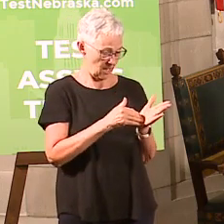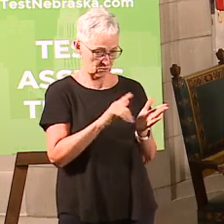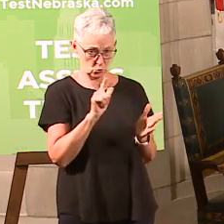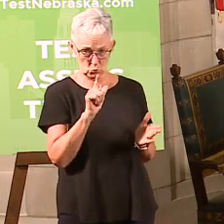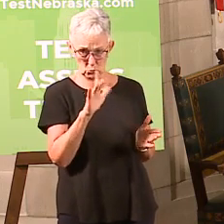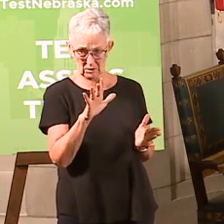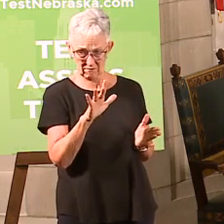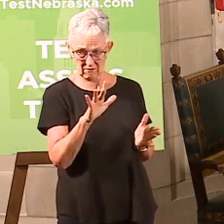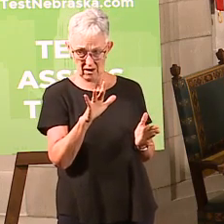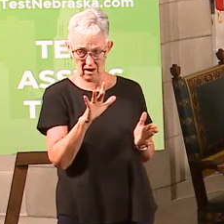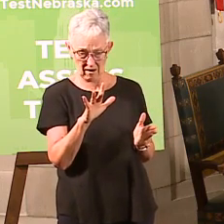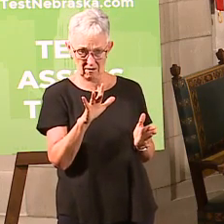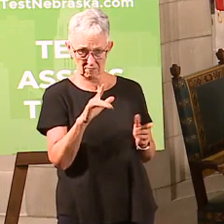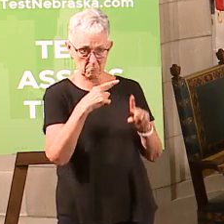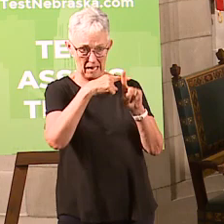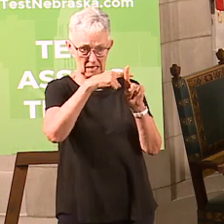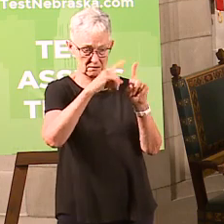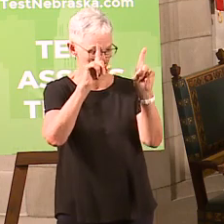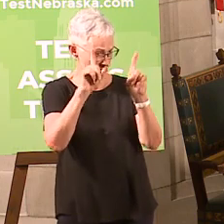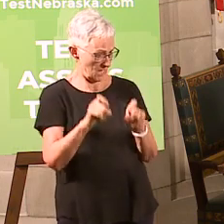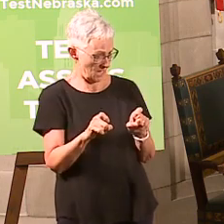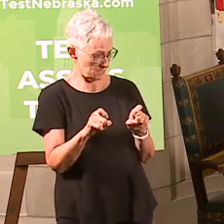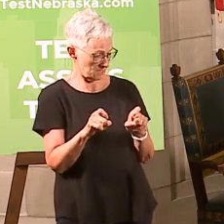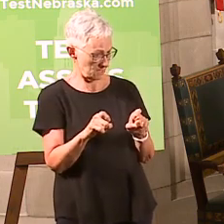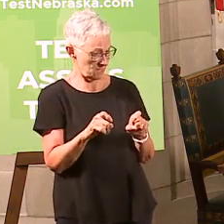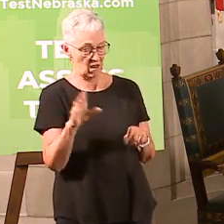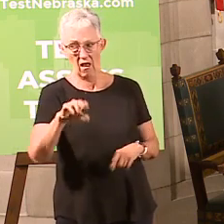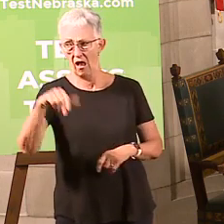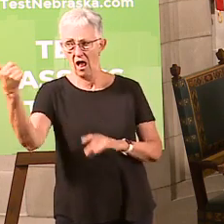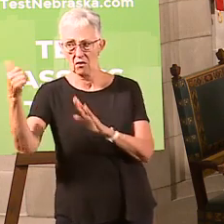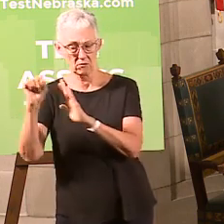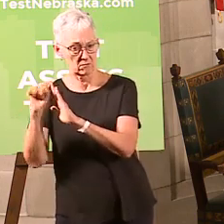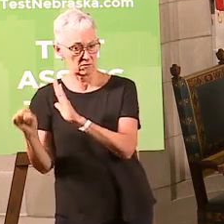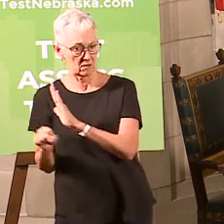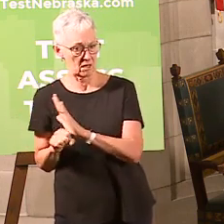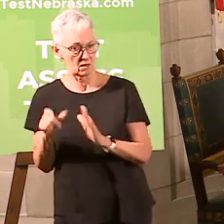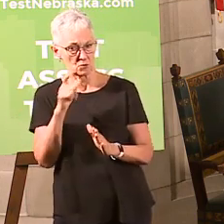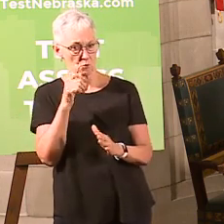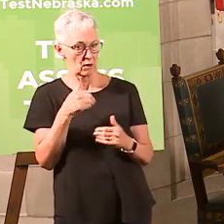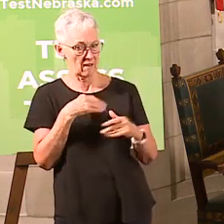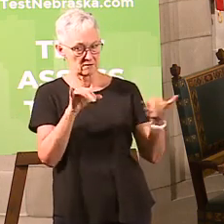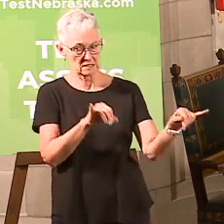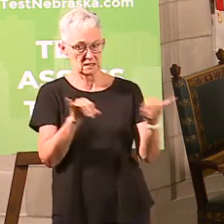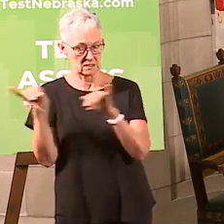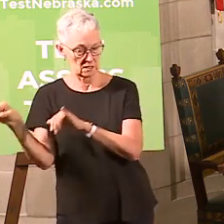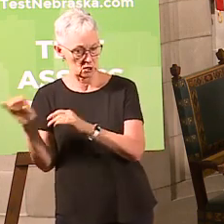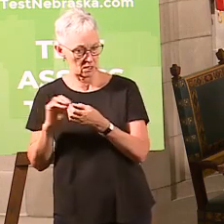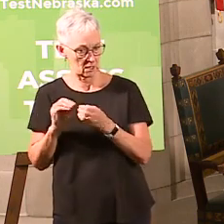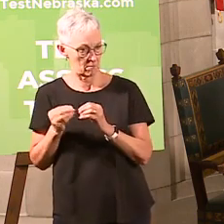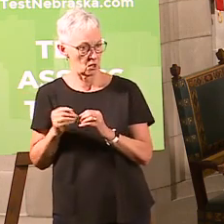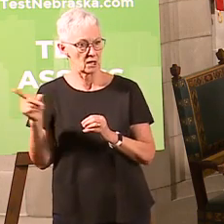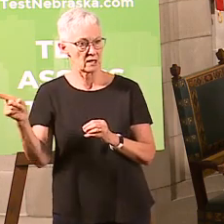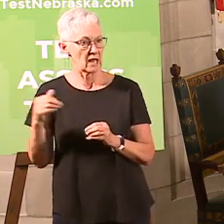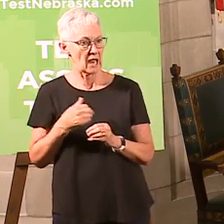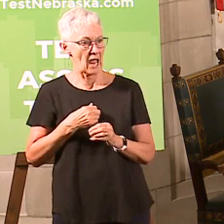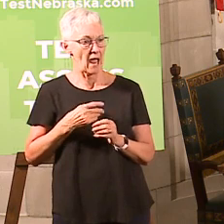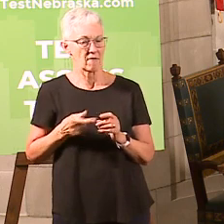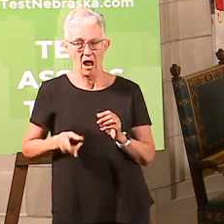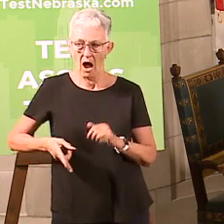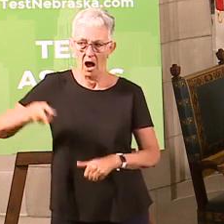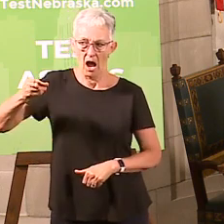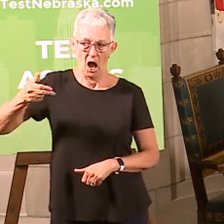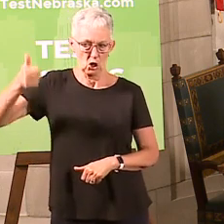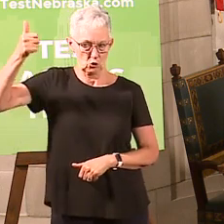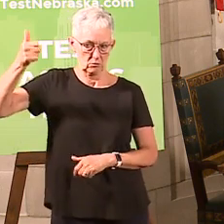16,025 positive tests, the other states that have similar positive tests have had a lot higher long-term care